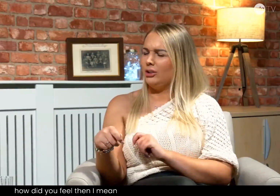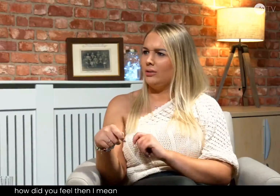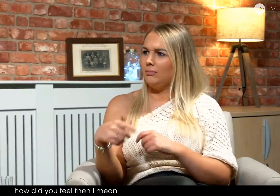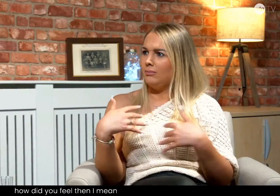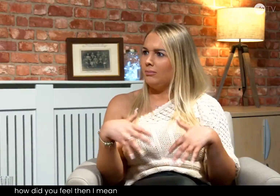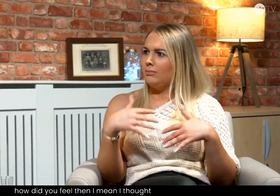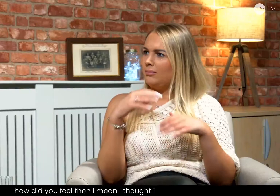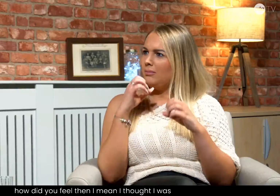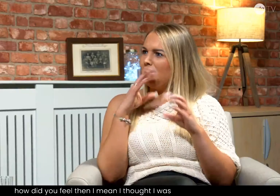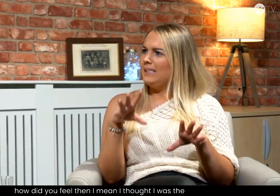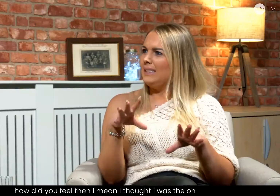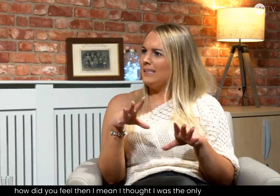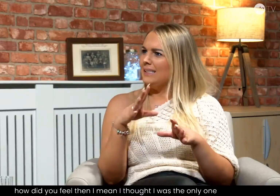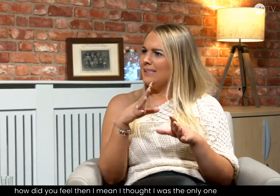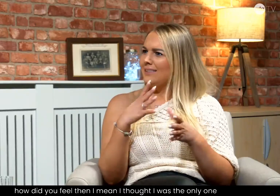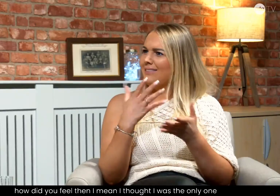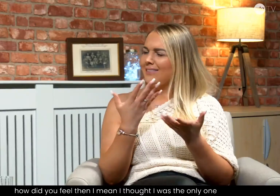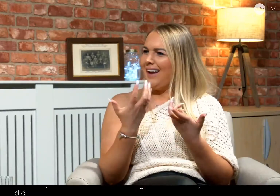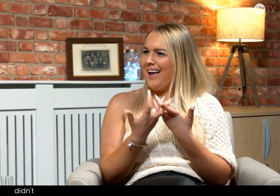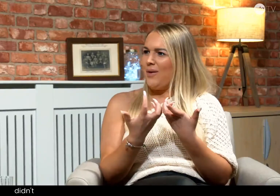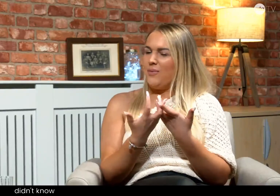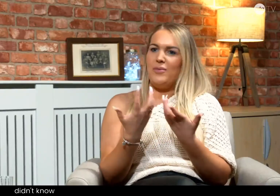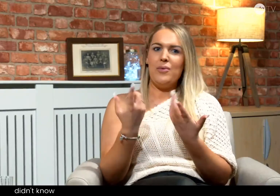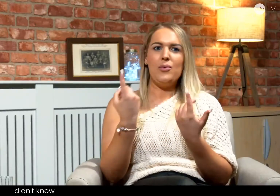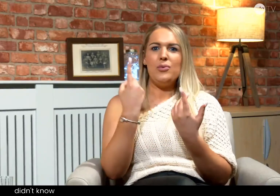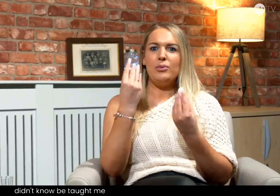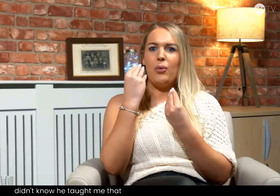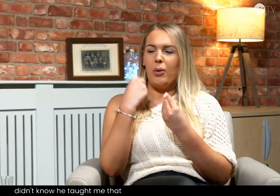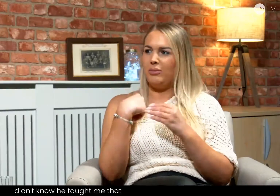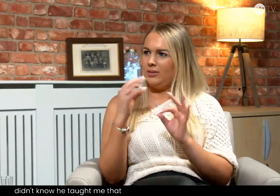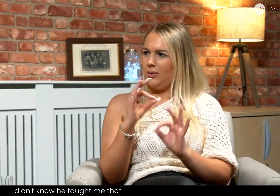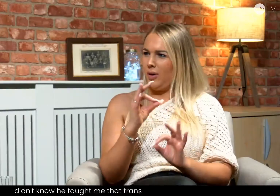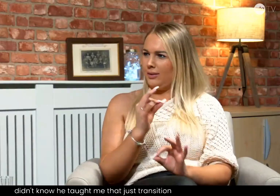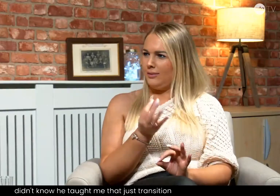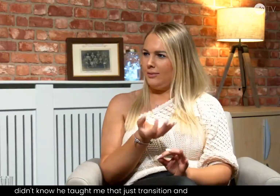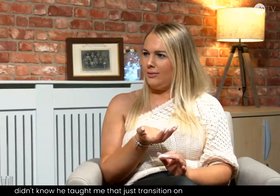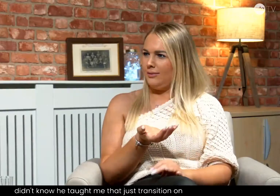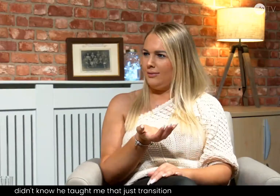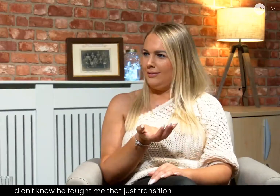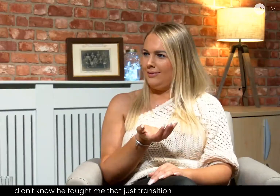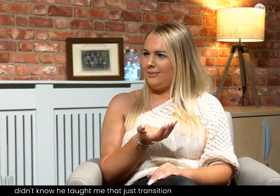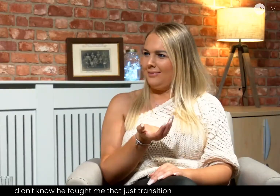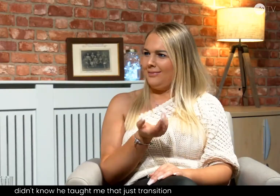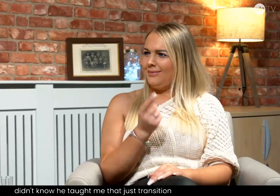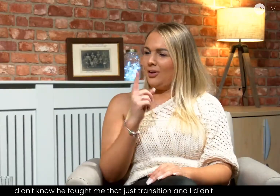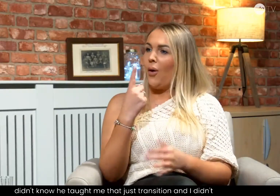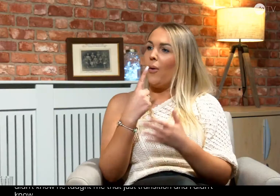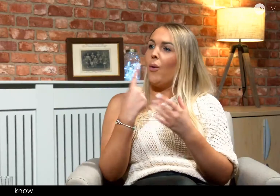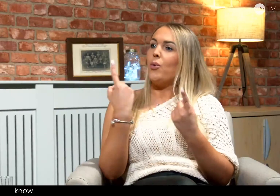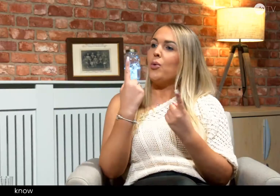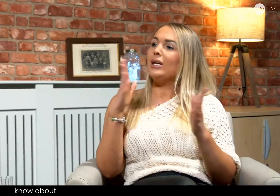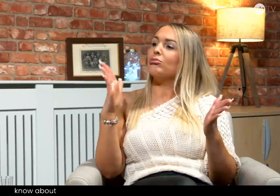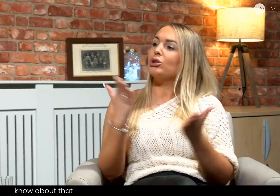one. Nobody taught me that I could transition, and I didn't know about that, you know, because nobody taught me, so how would